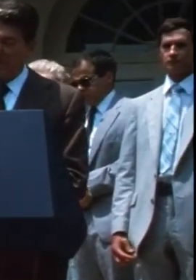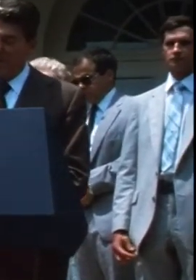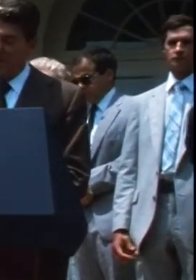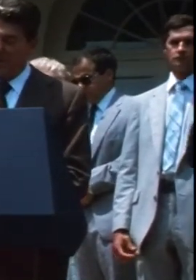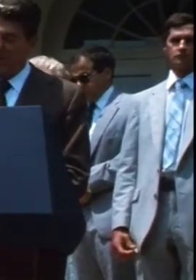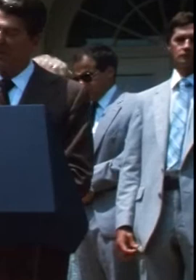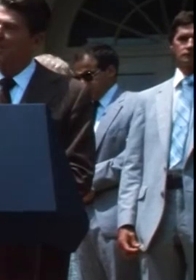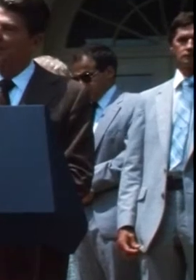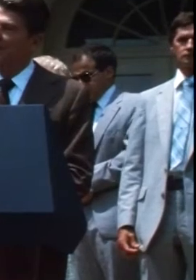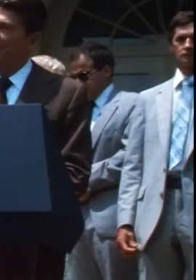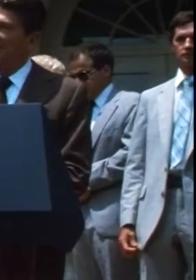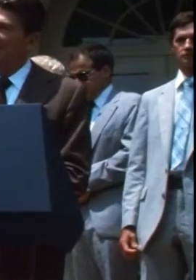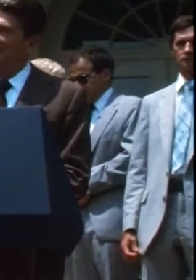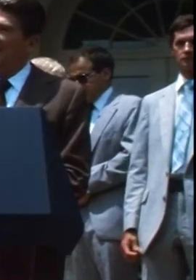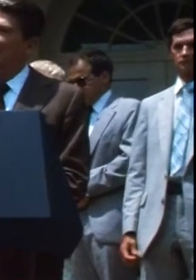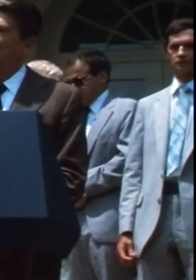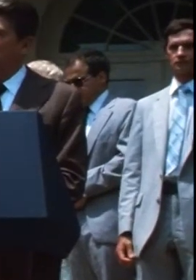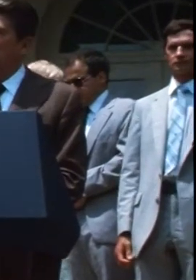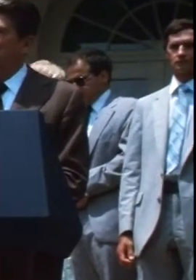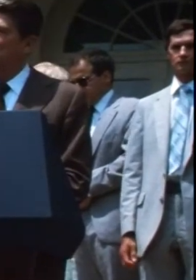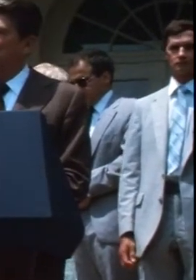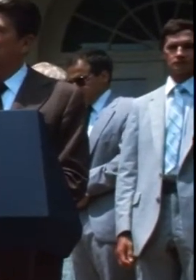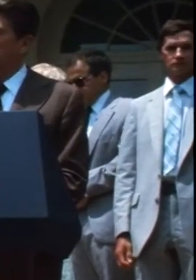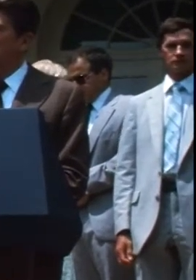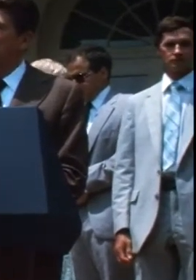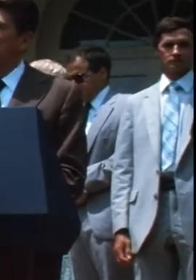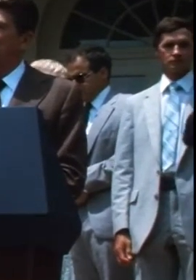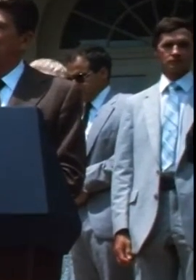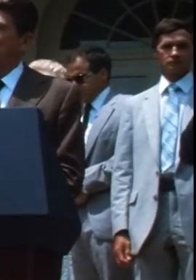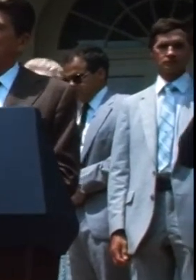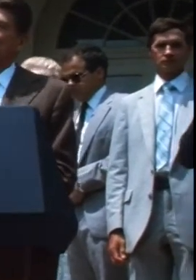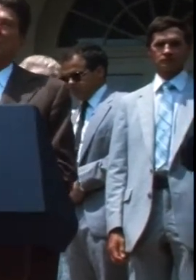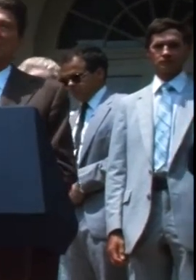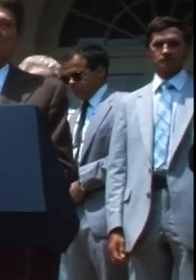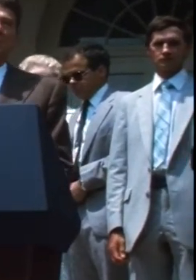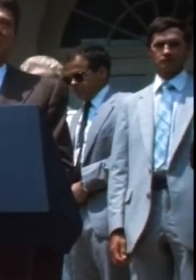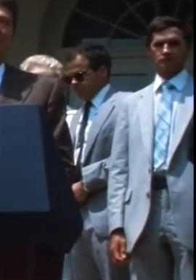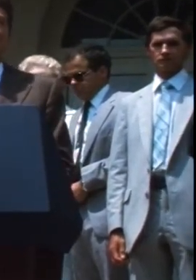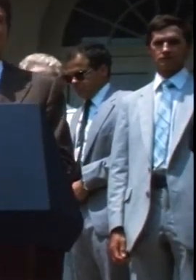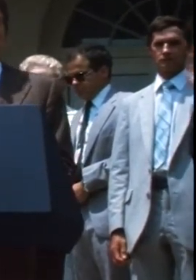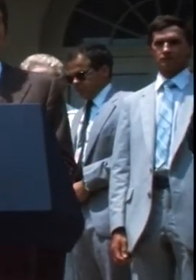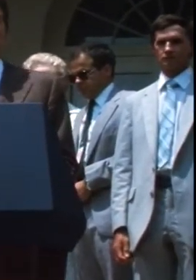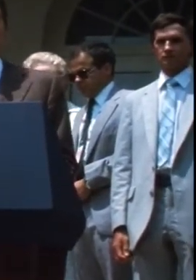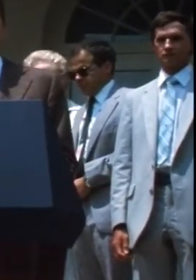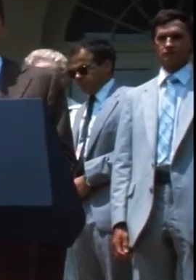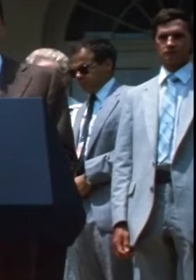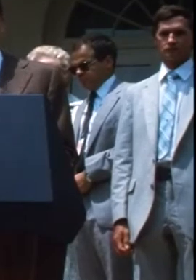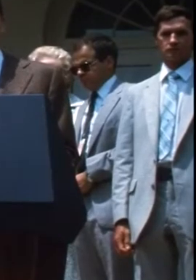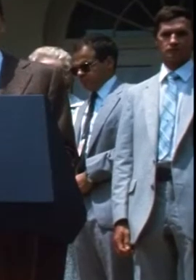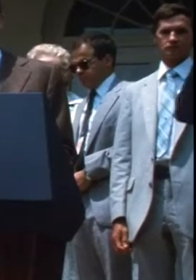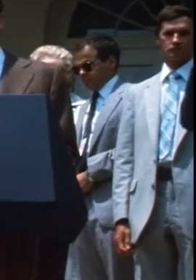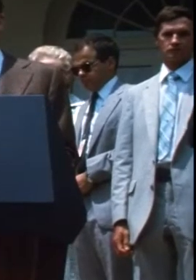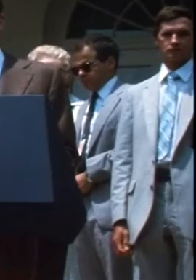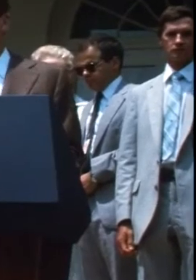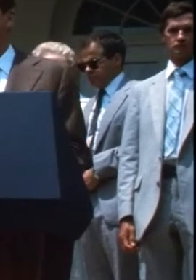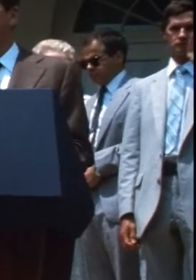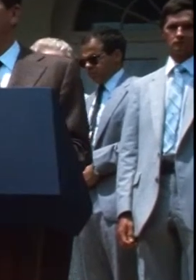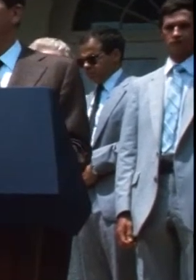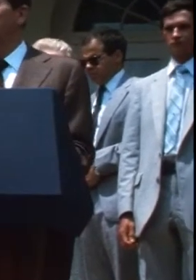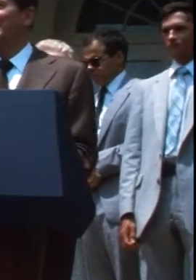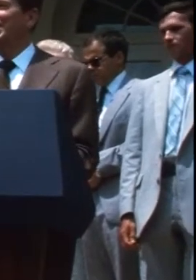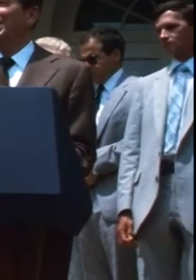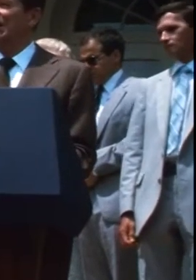were inspired by your courage. And we also must acknowledge the courage of your families, because we saw you too